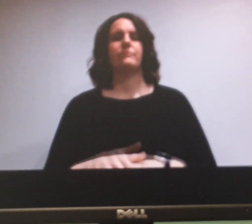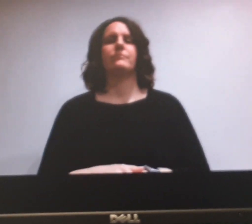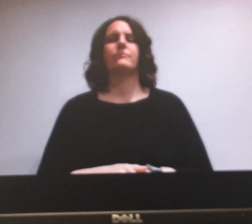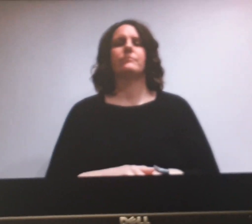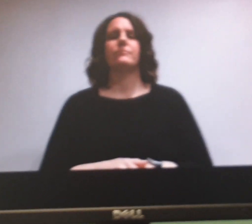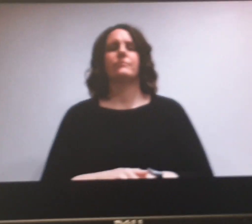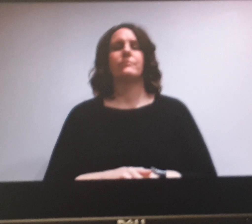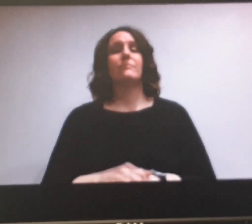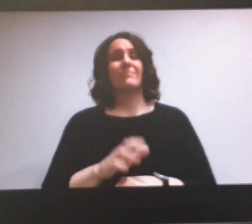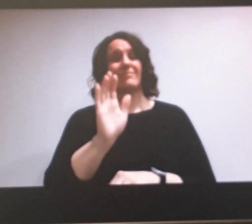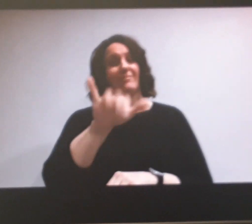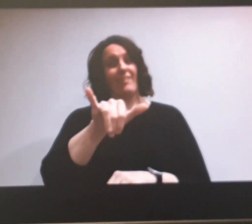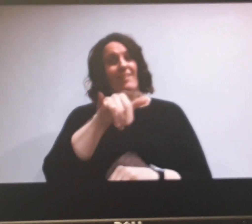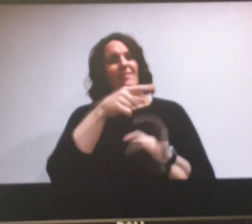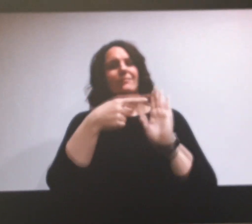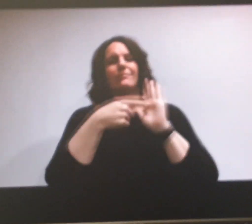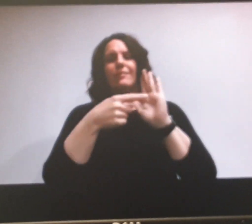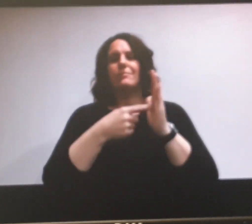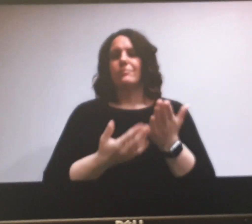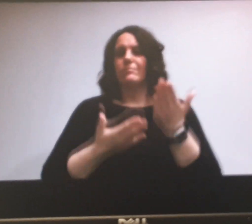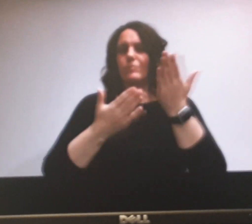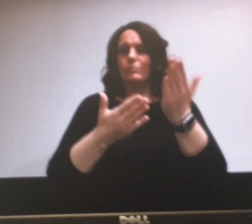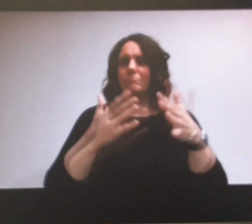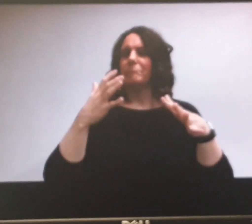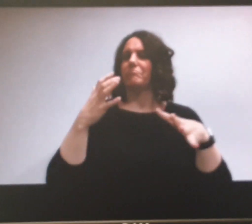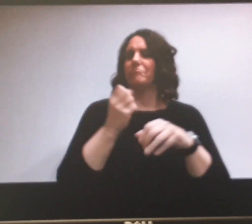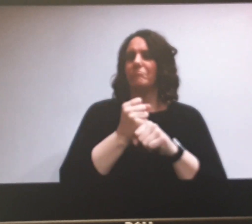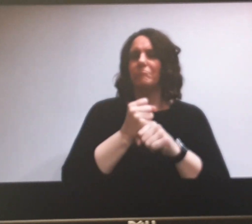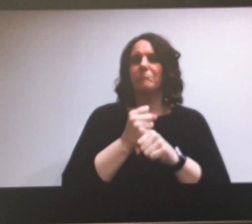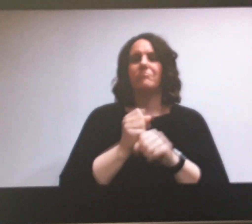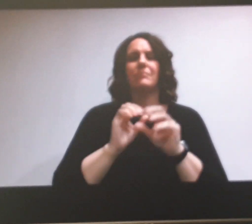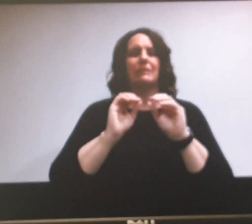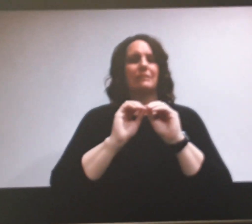to have a total of how much the cost will be. Make sure that's